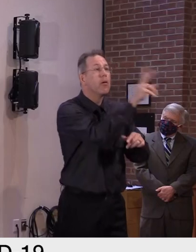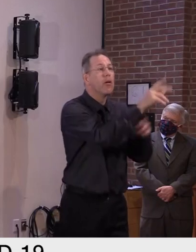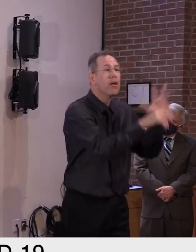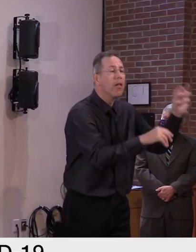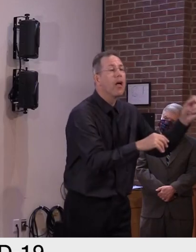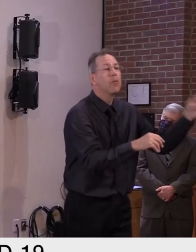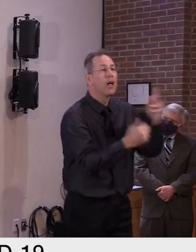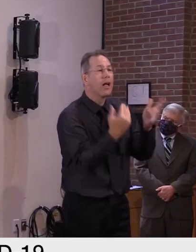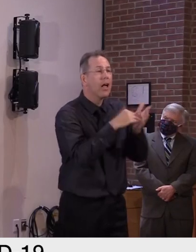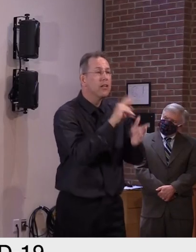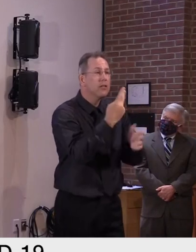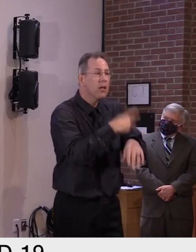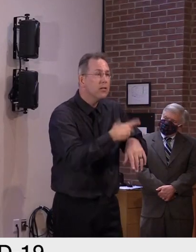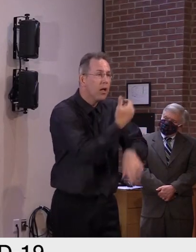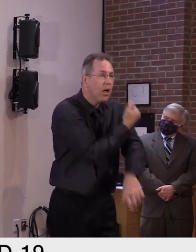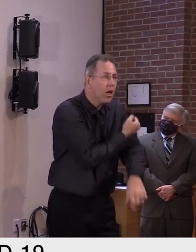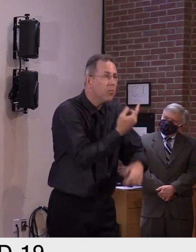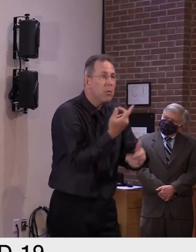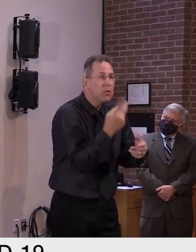dose.